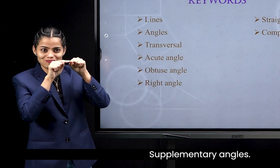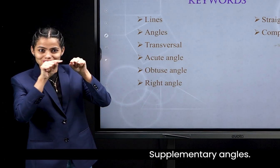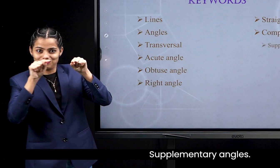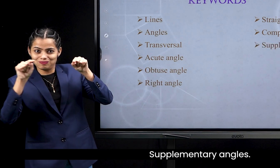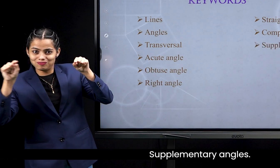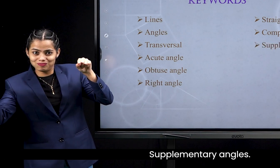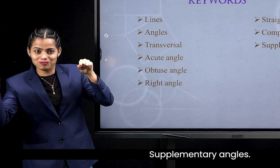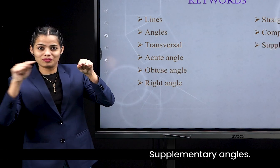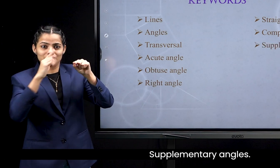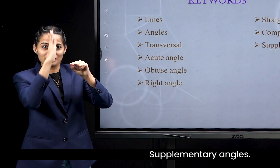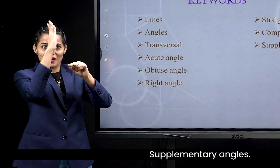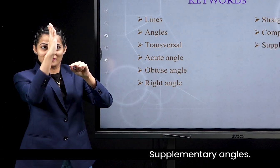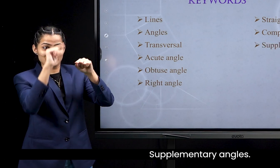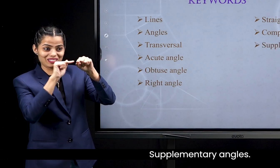supplementary angles,